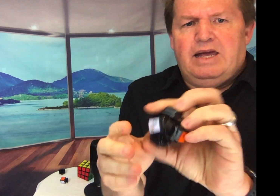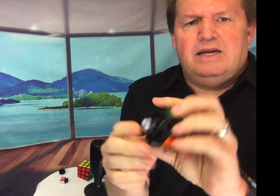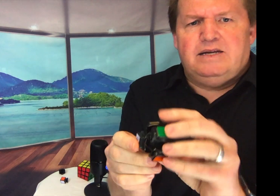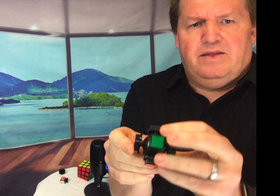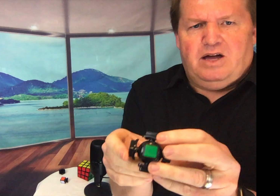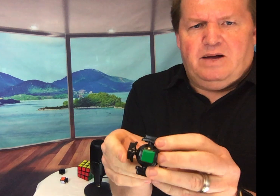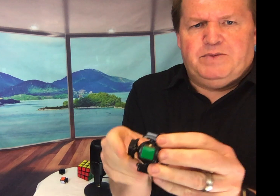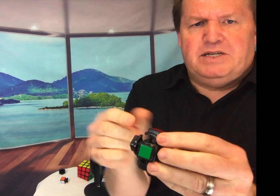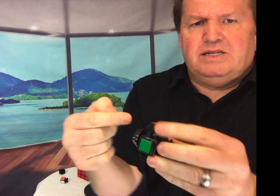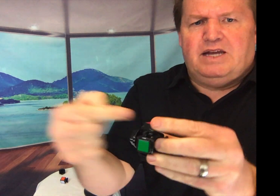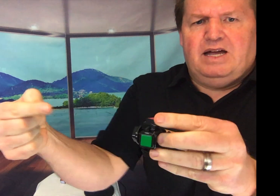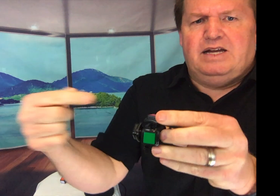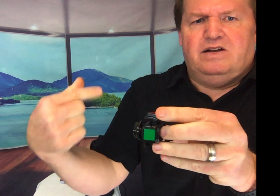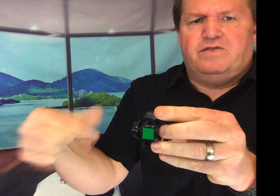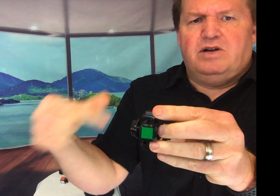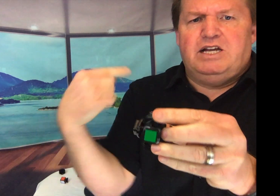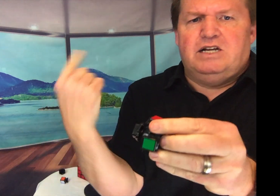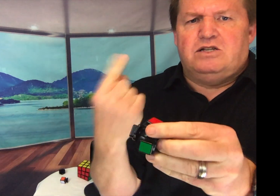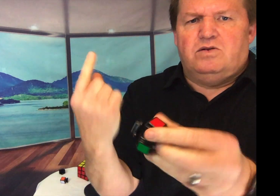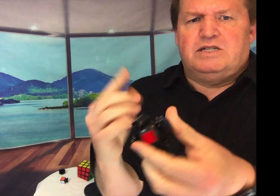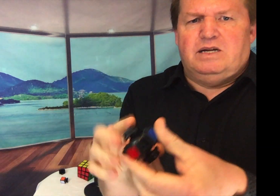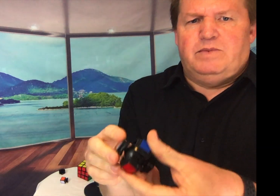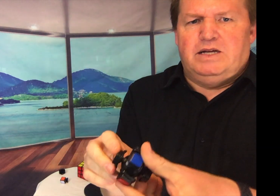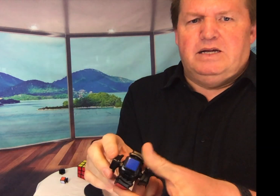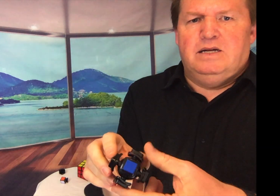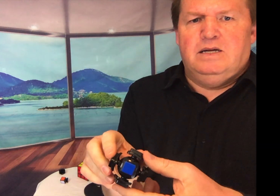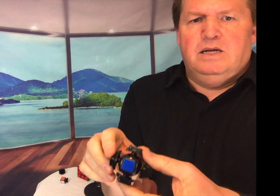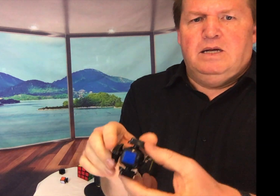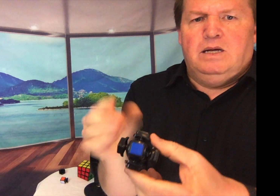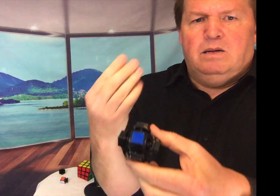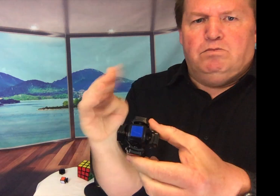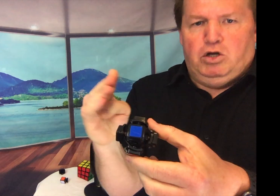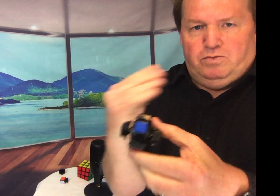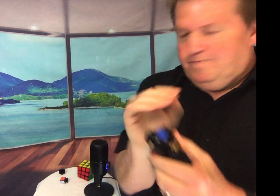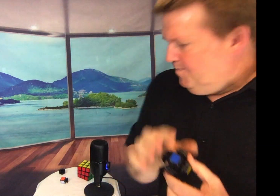And the opposite side of green is always going to be blue.